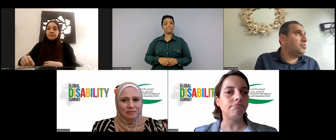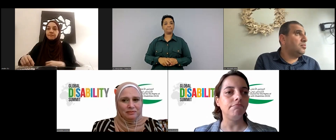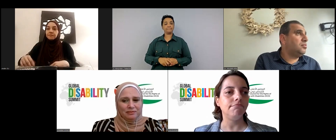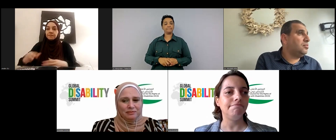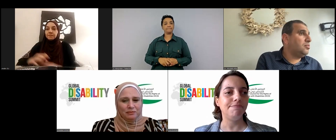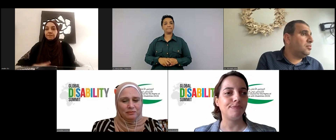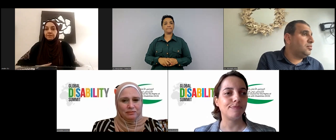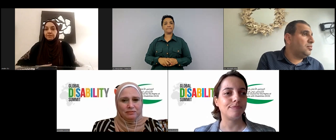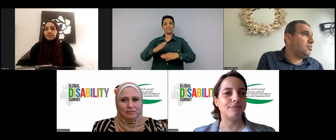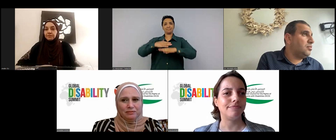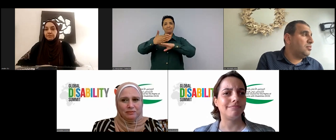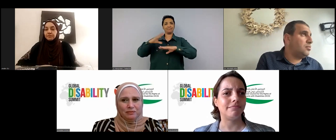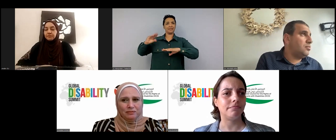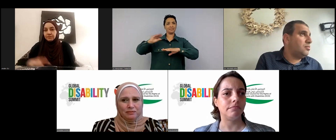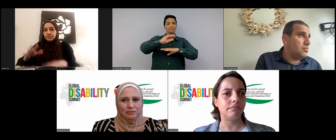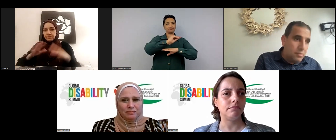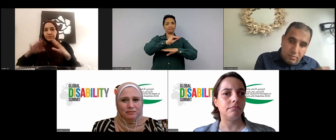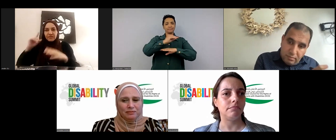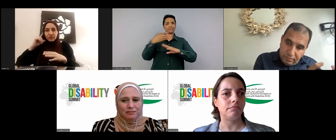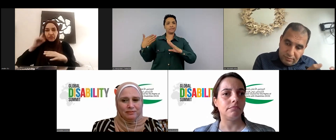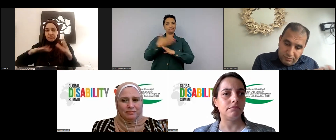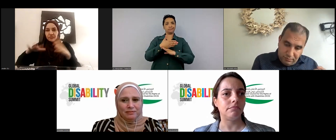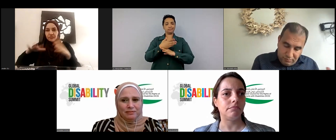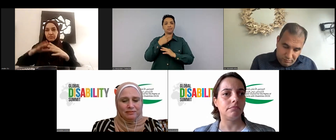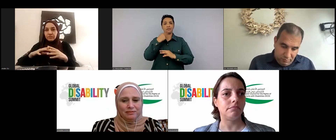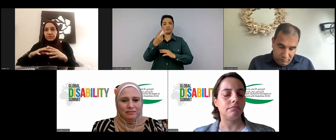about. Sorry, I don't understand.